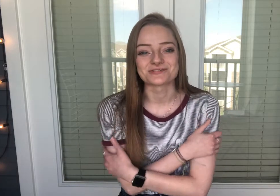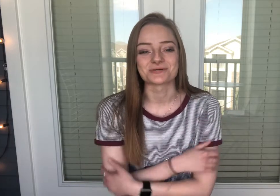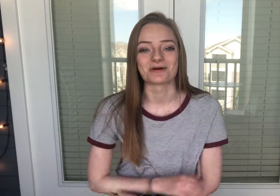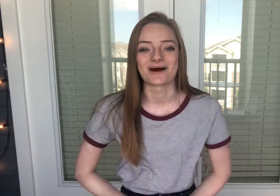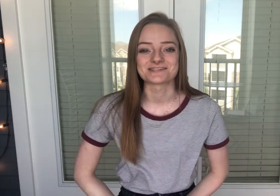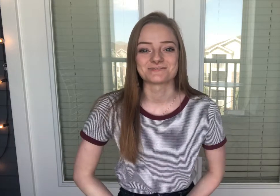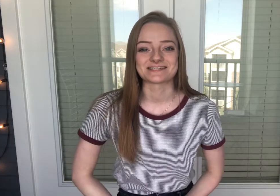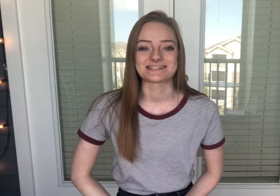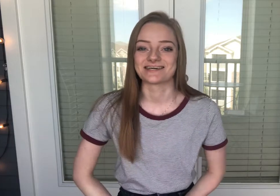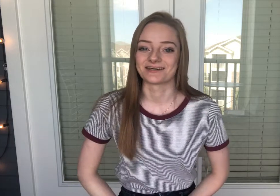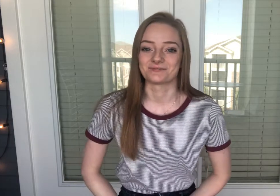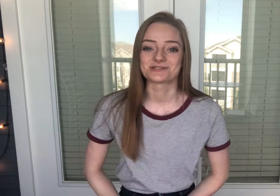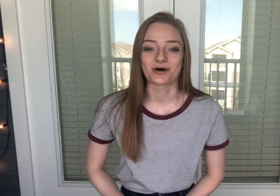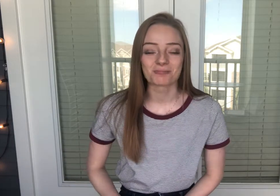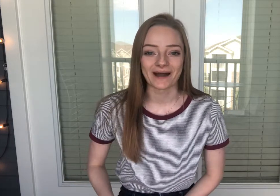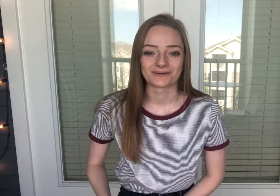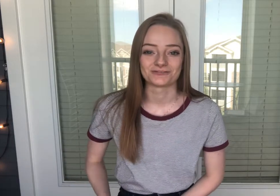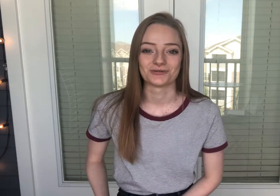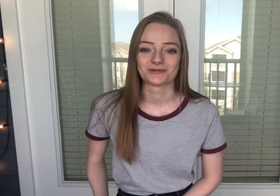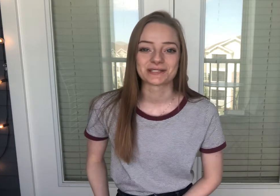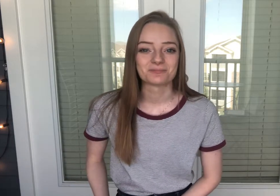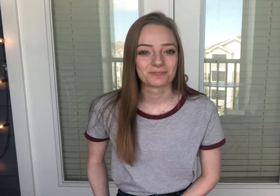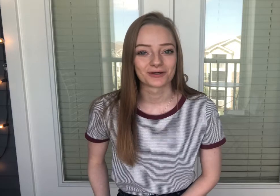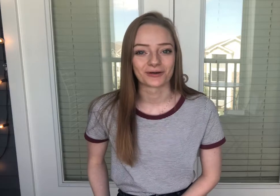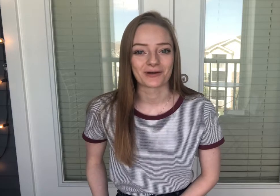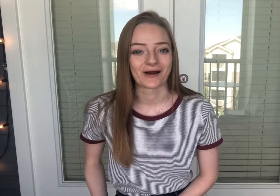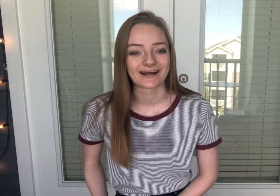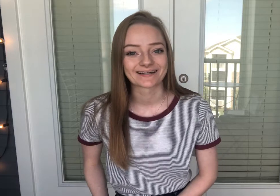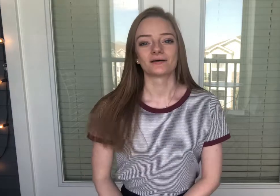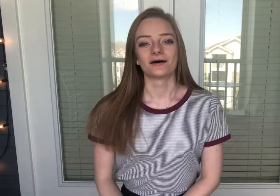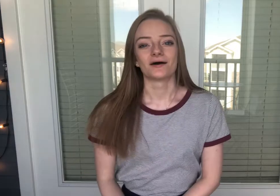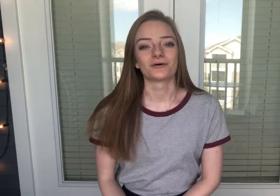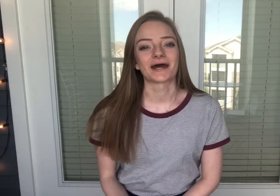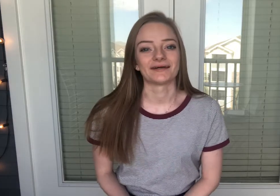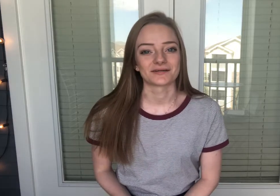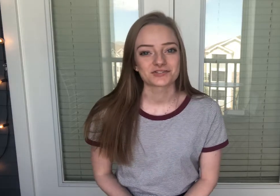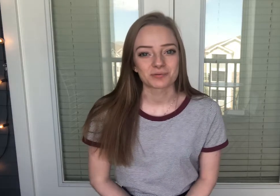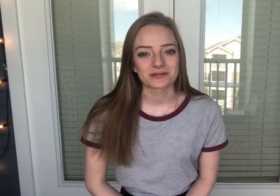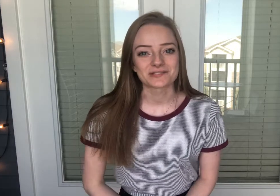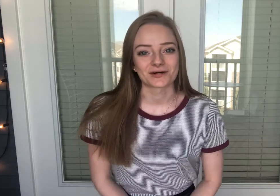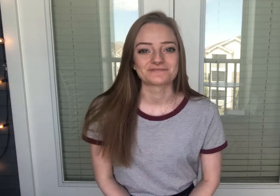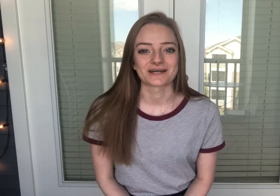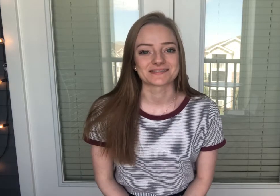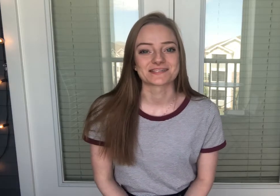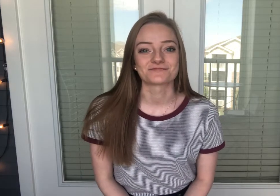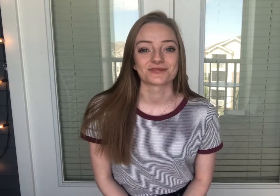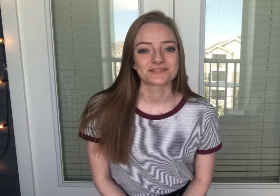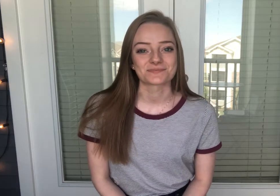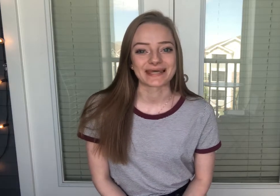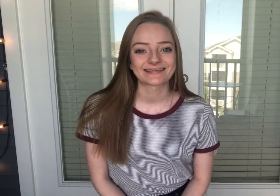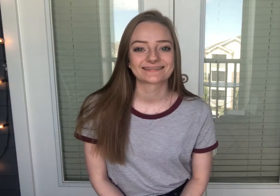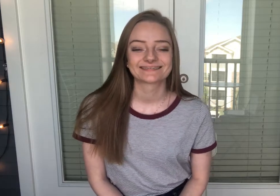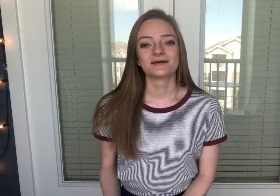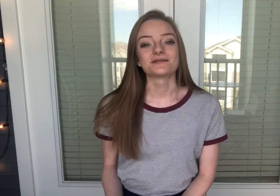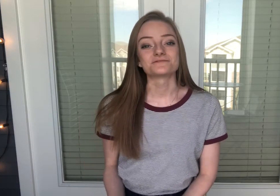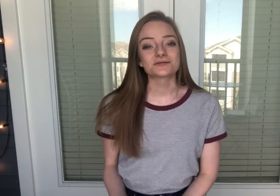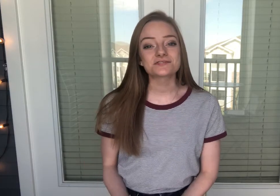super awesome to see and I'm so proud of you. Keep up the great work. Okay, let's jump into our phrases for this week. The first